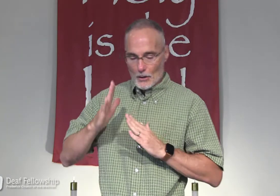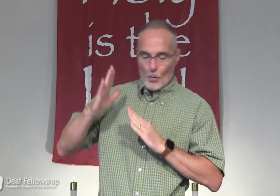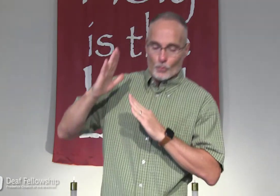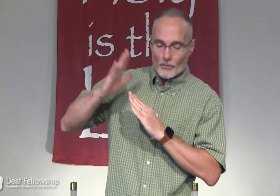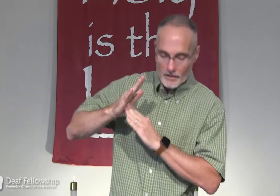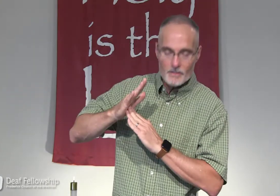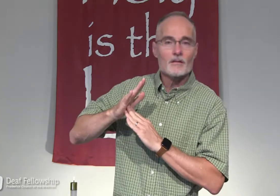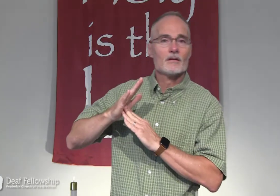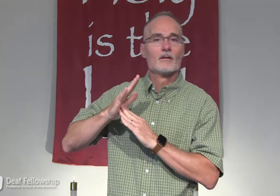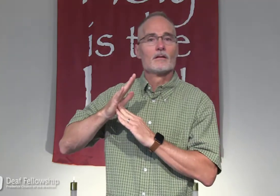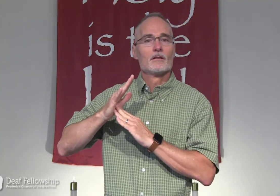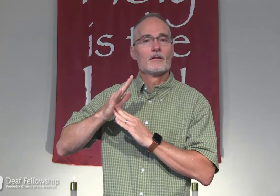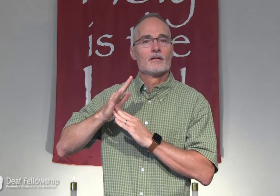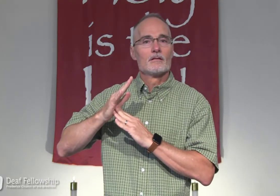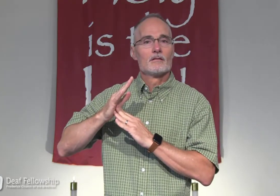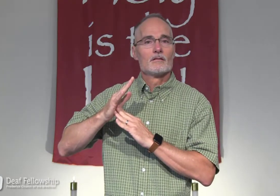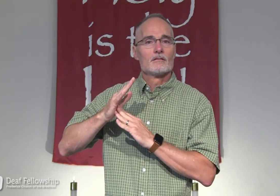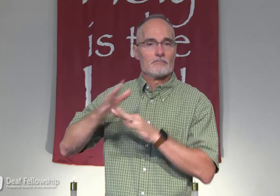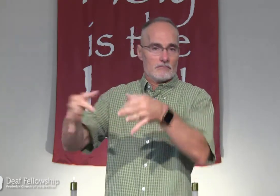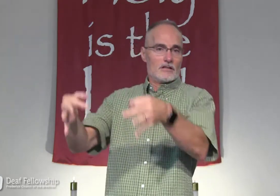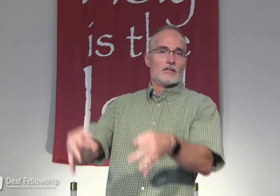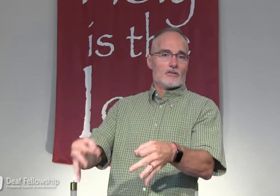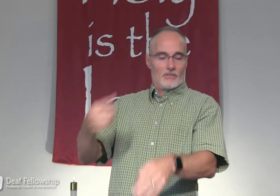The final and ultimate